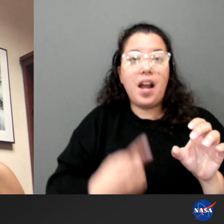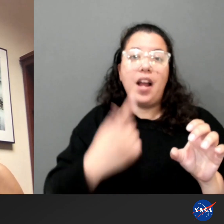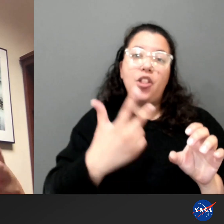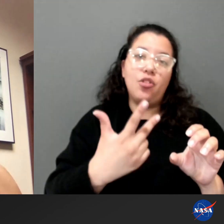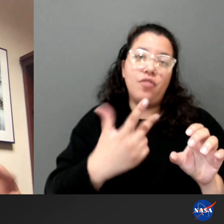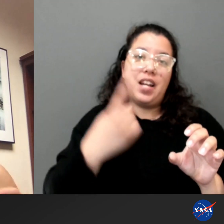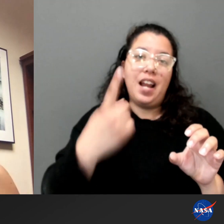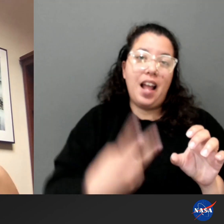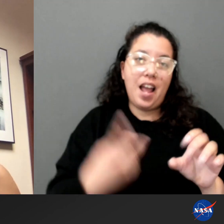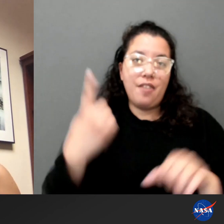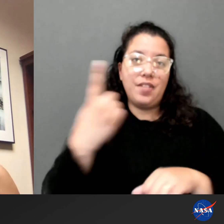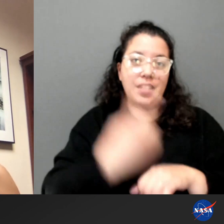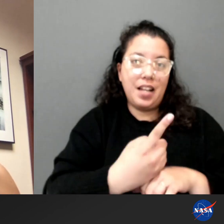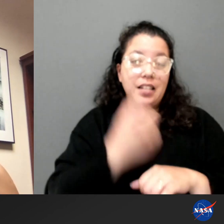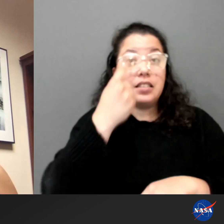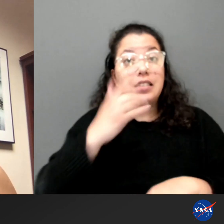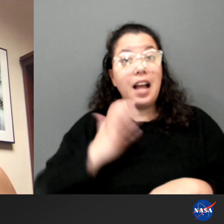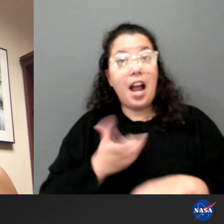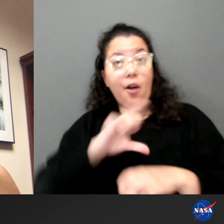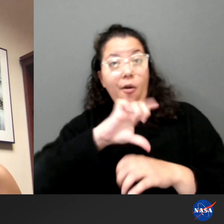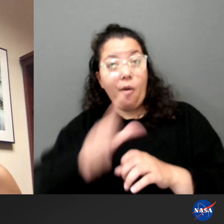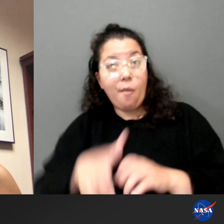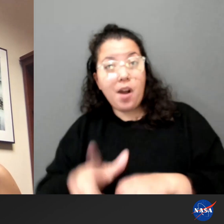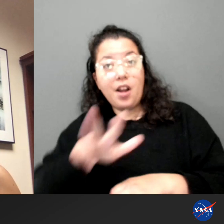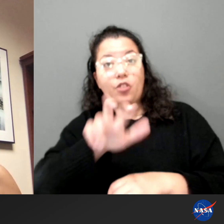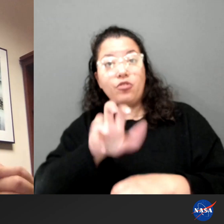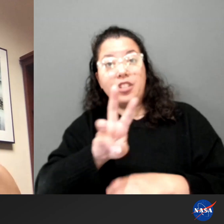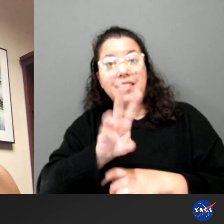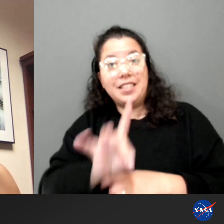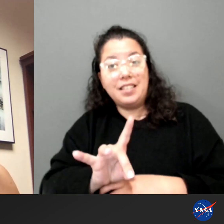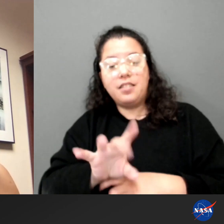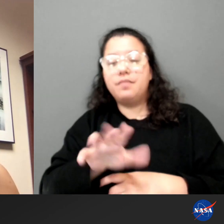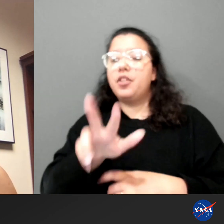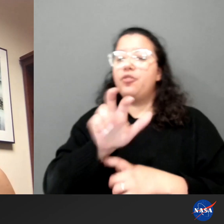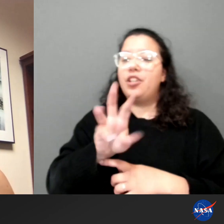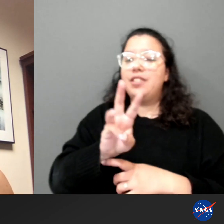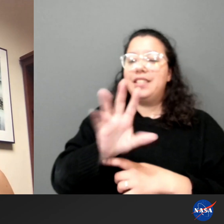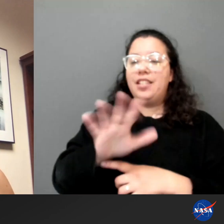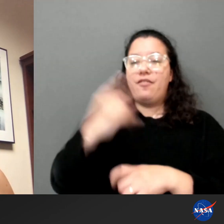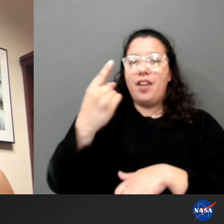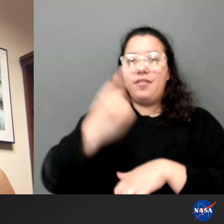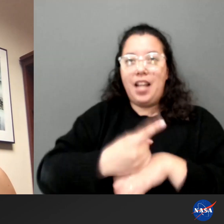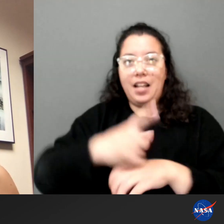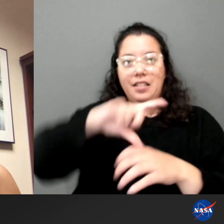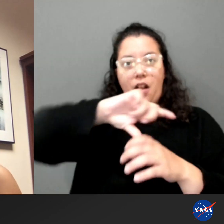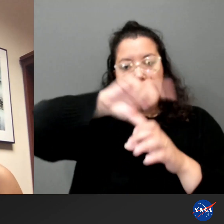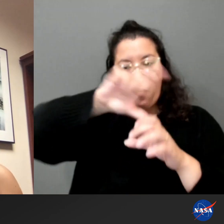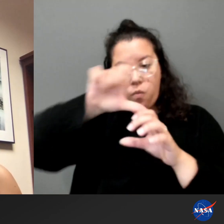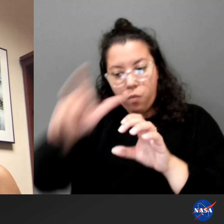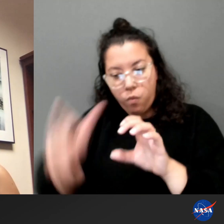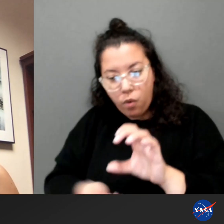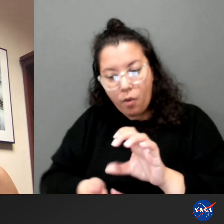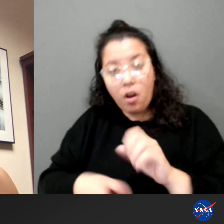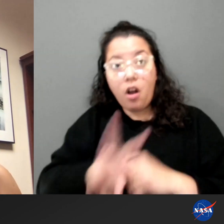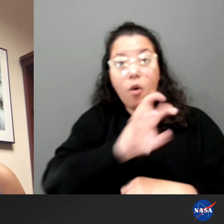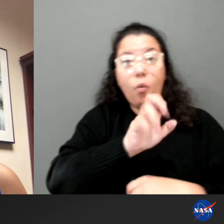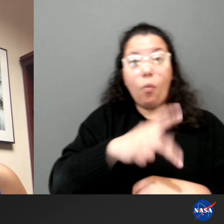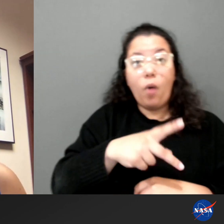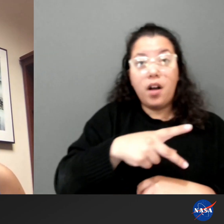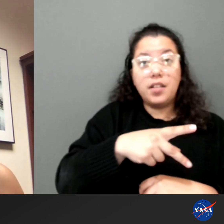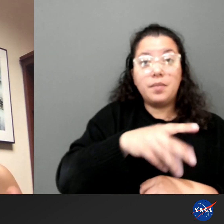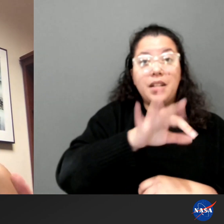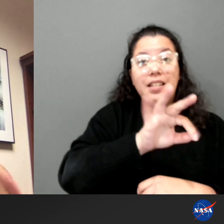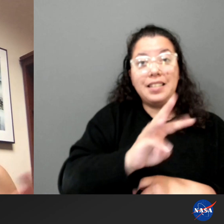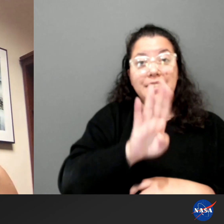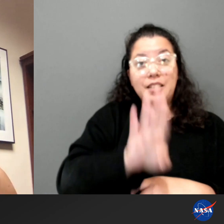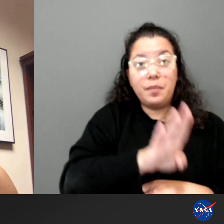right? It's 365 days. That's how long it takes Earth to go around the sun. And WASP 96b takes 3.5 days to go around its